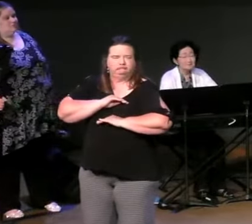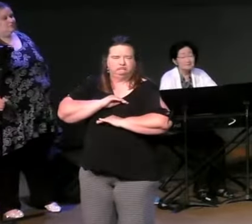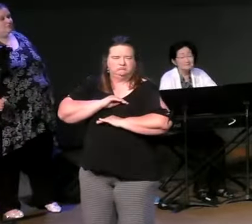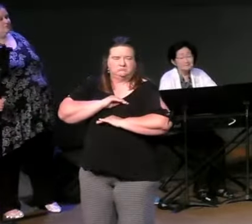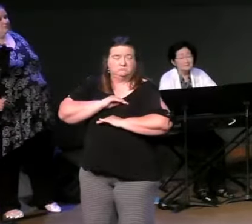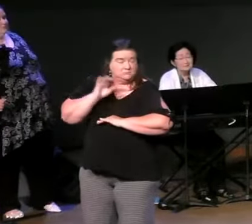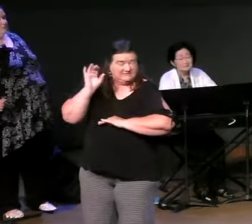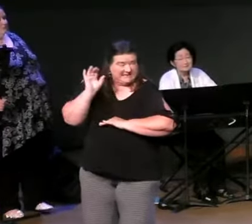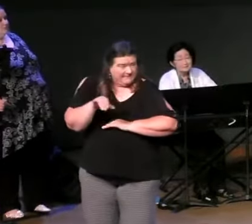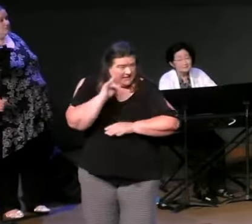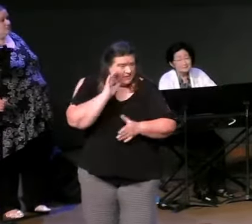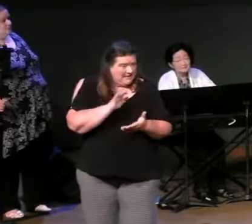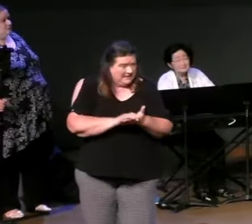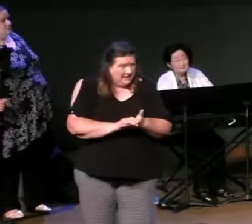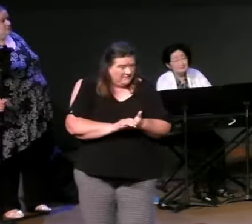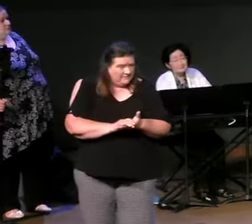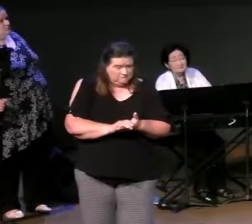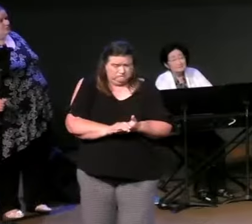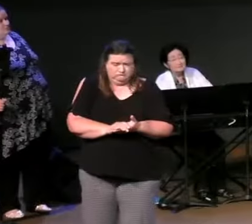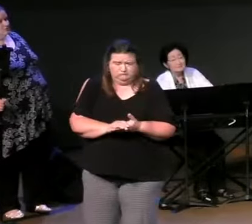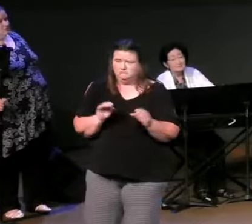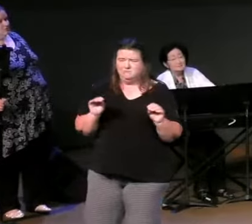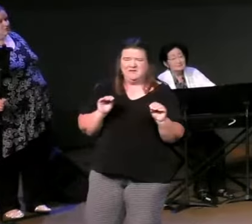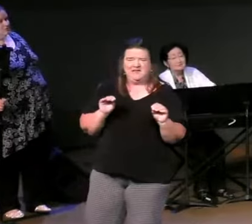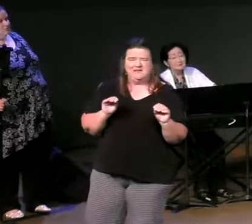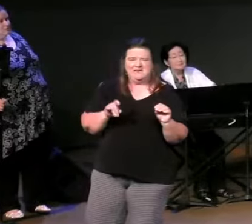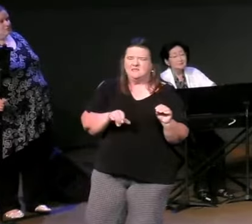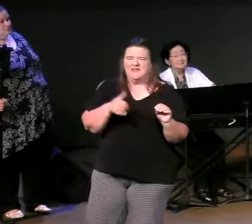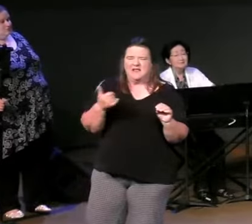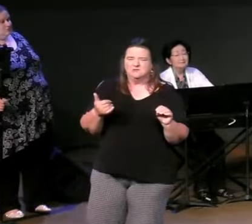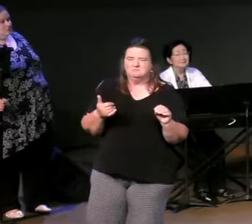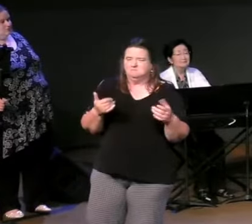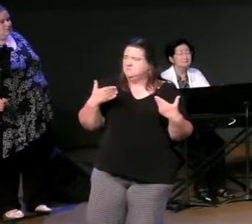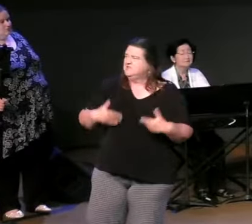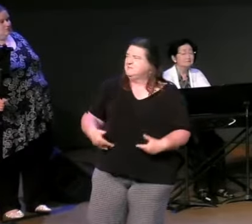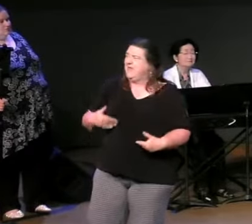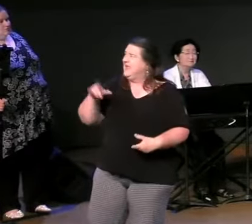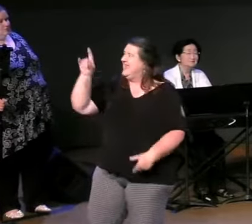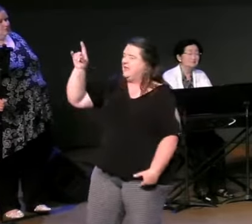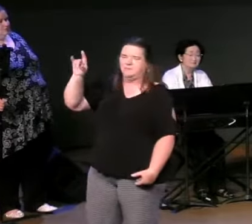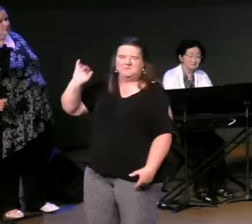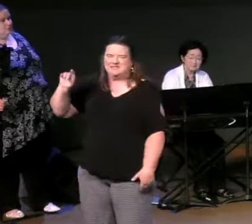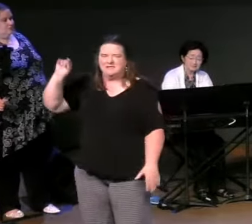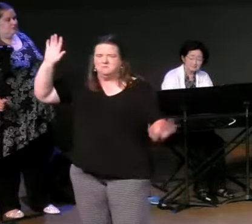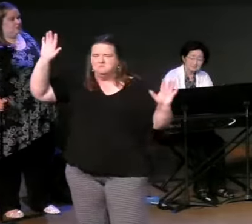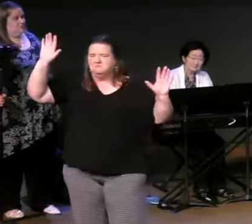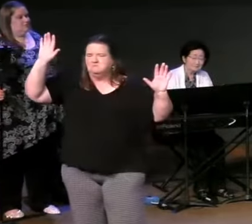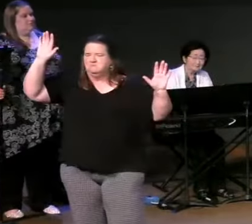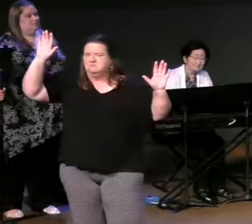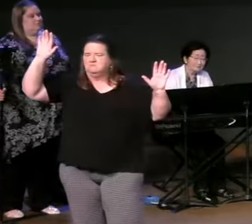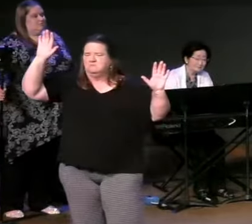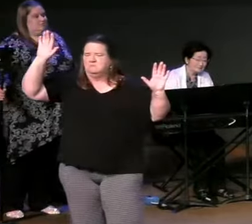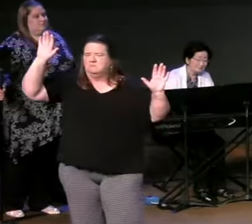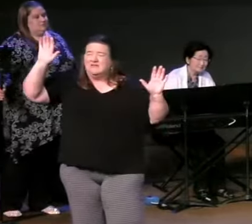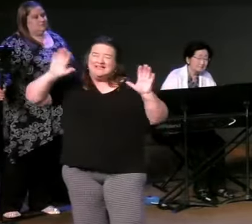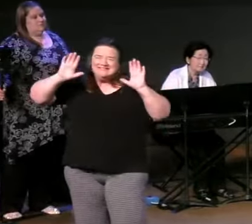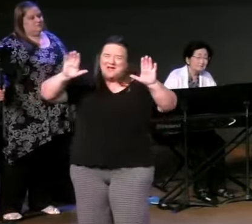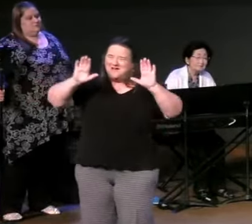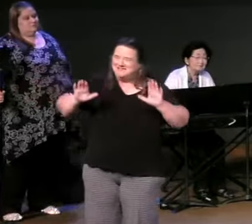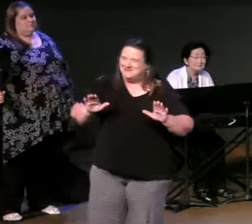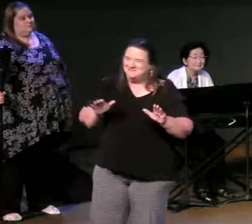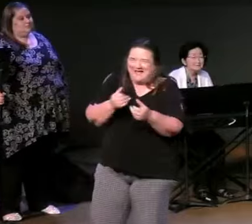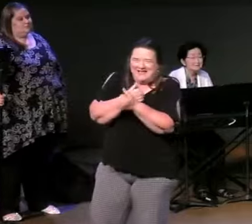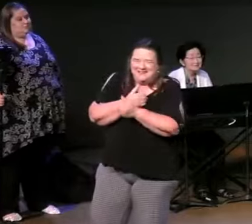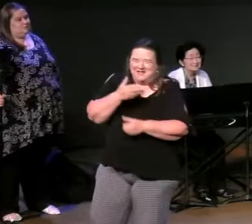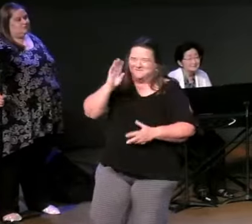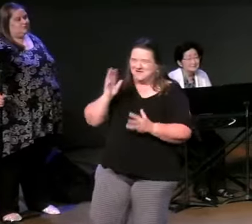And that there needs nothing else with that. Just Jesus. It's awesome. I love when